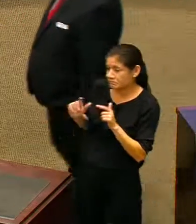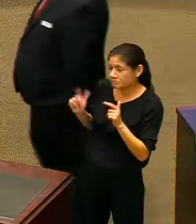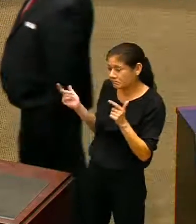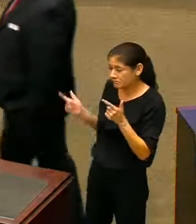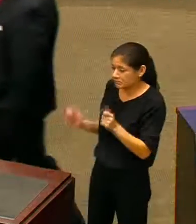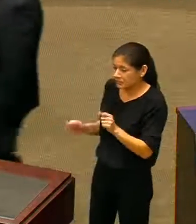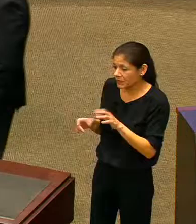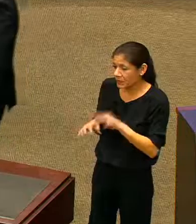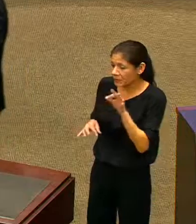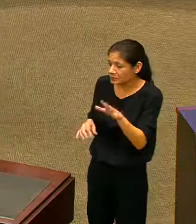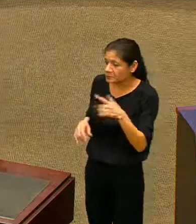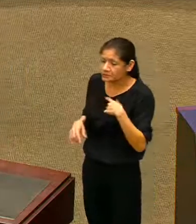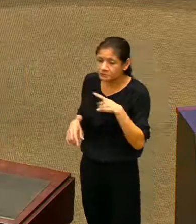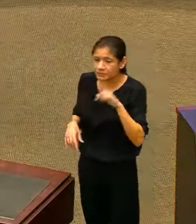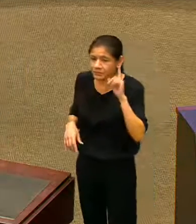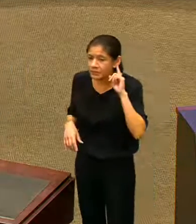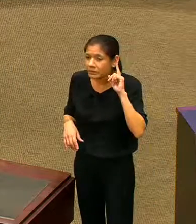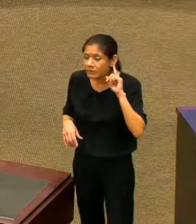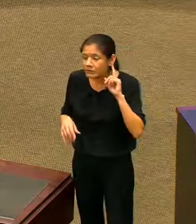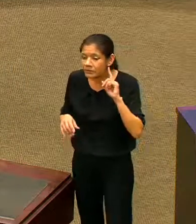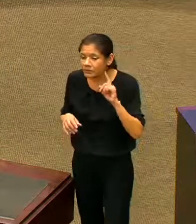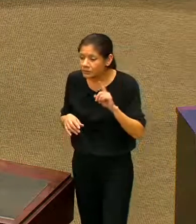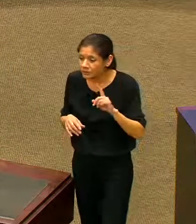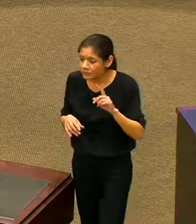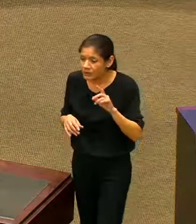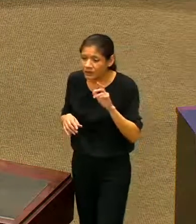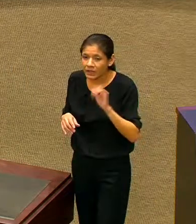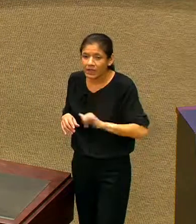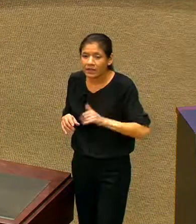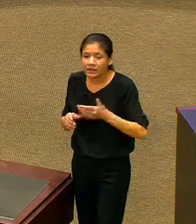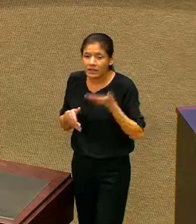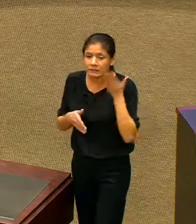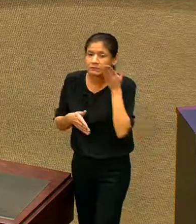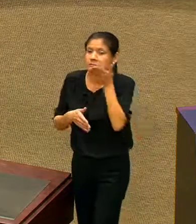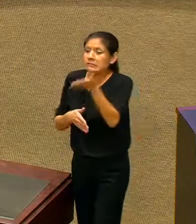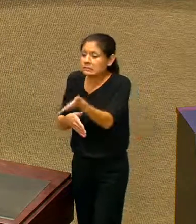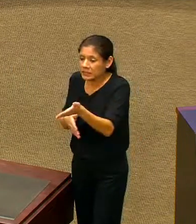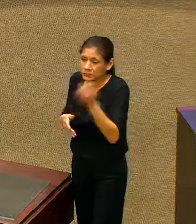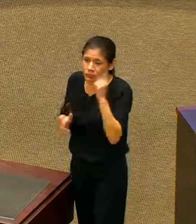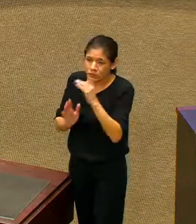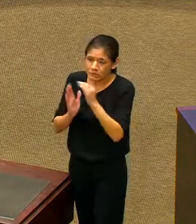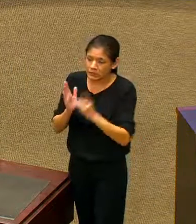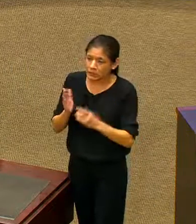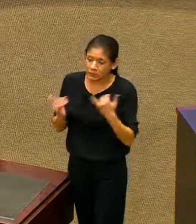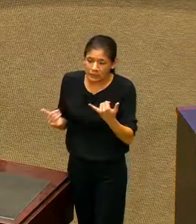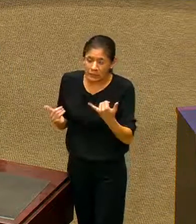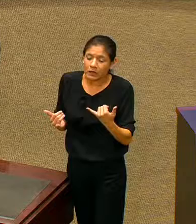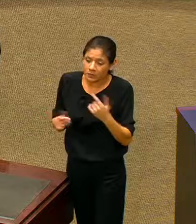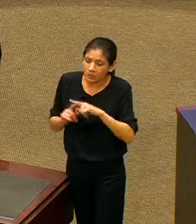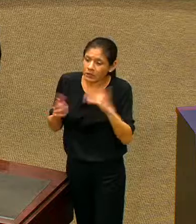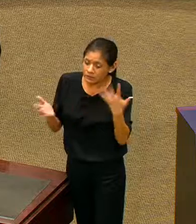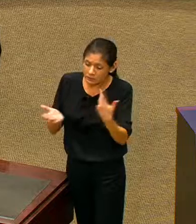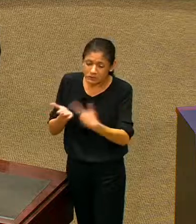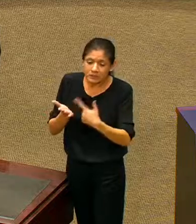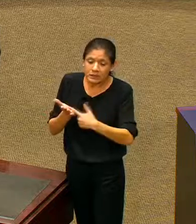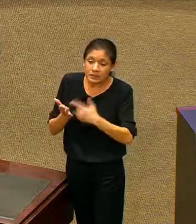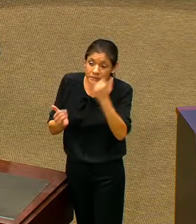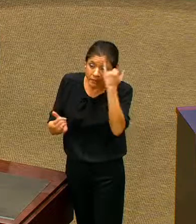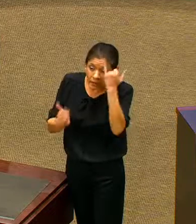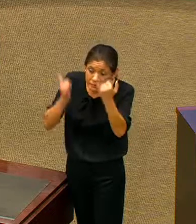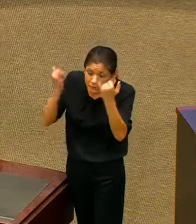one. What I've heard in initial, so that's way beyond where we're at in design right now, but we have talked about